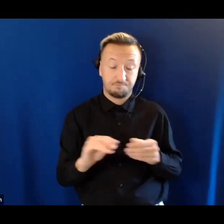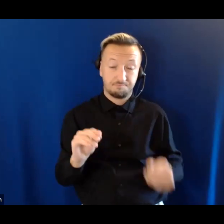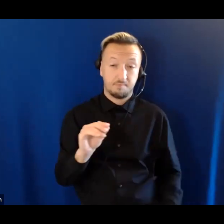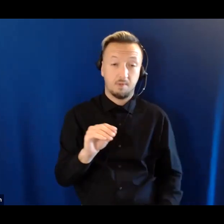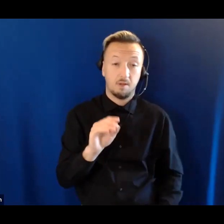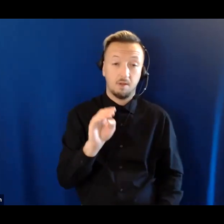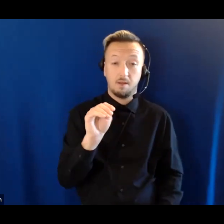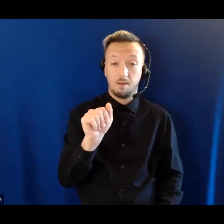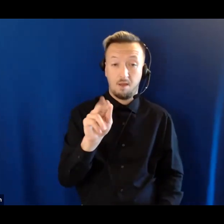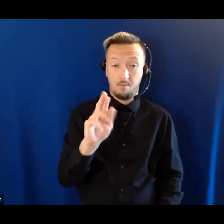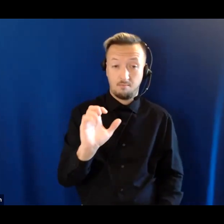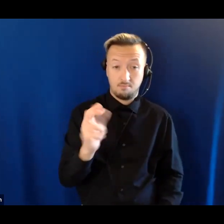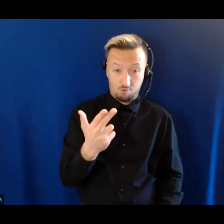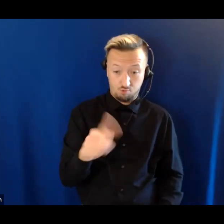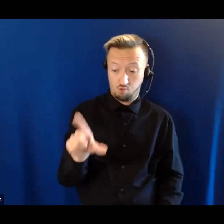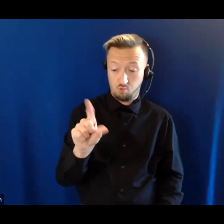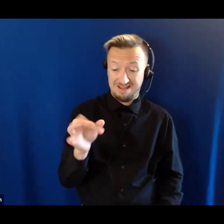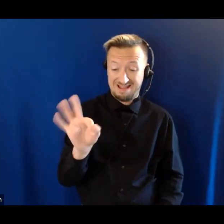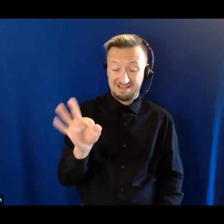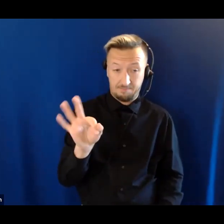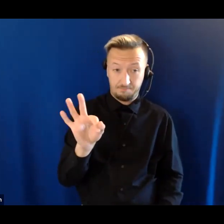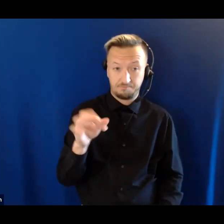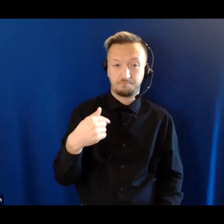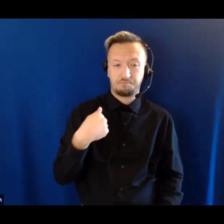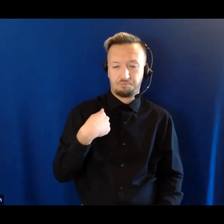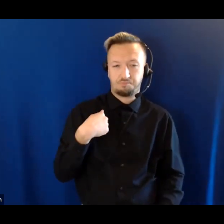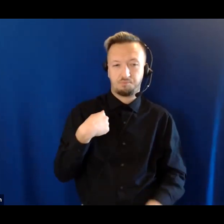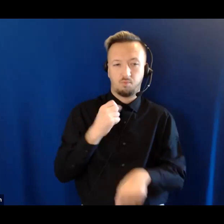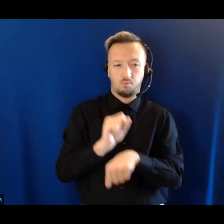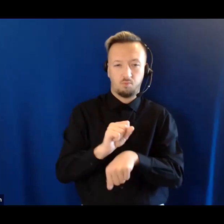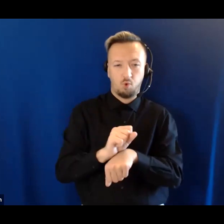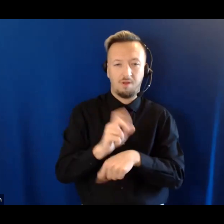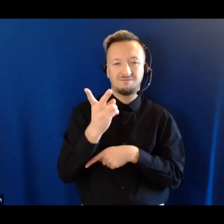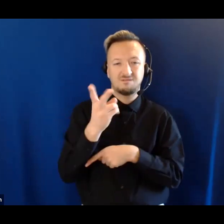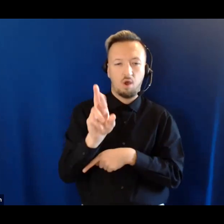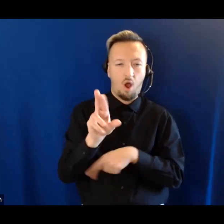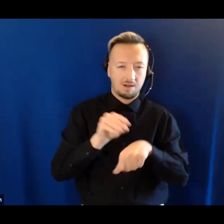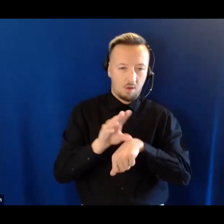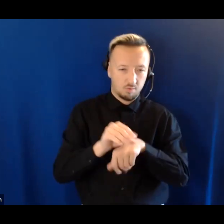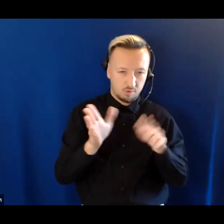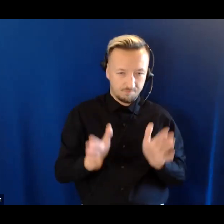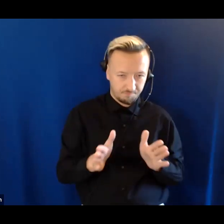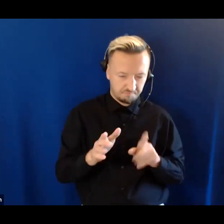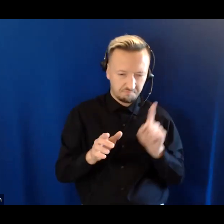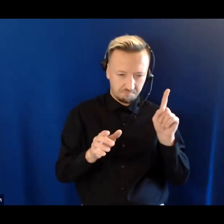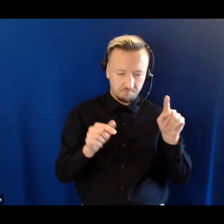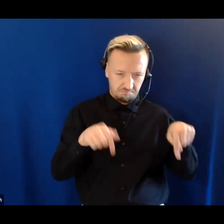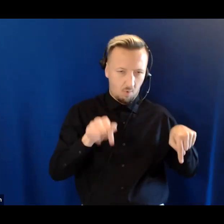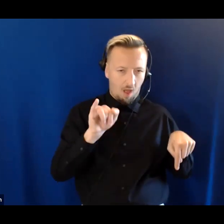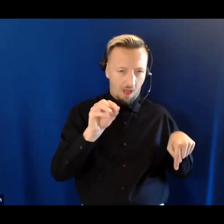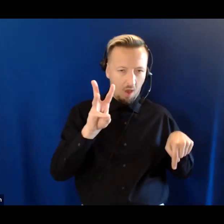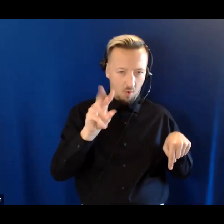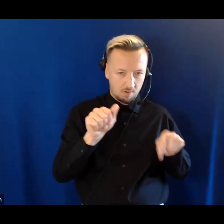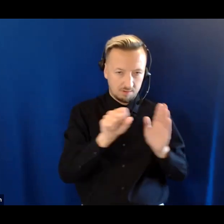of 2019, I was a vocational rehabilitation counselor with the state of Iowa,